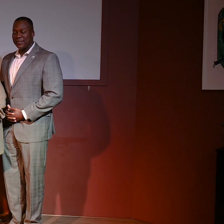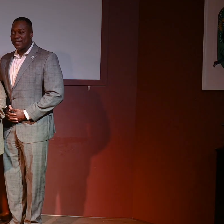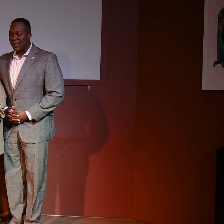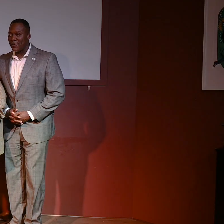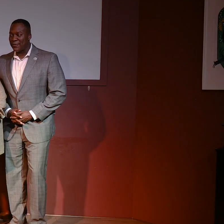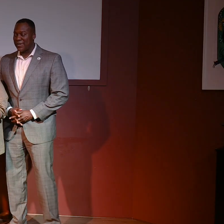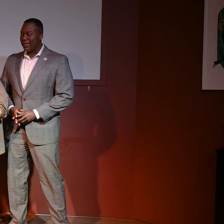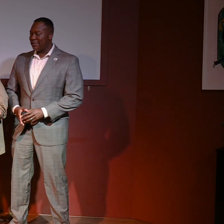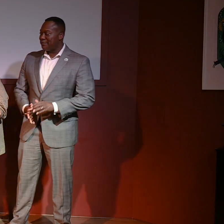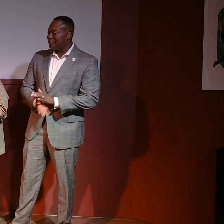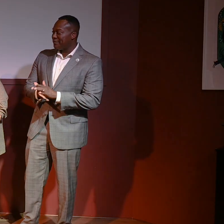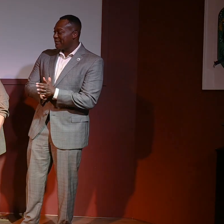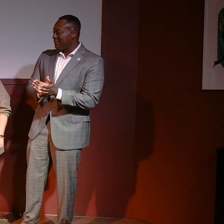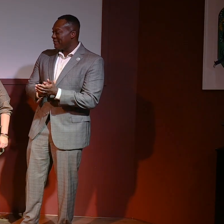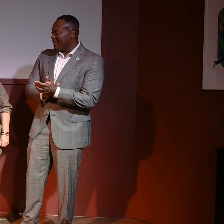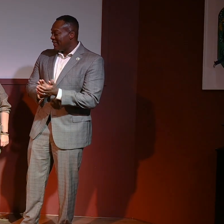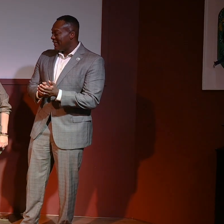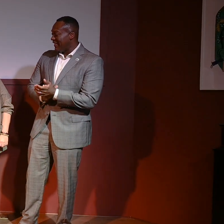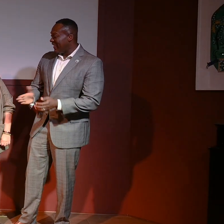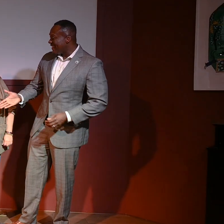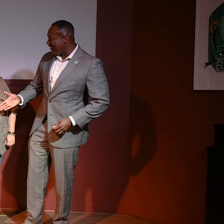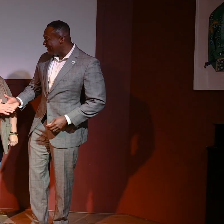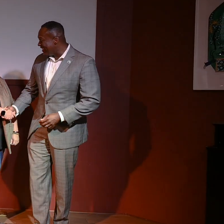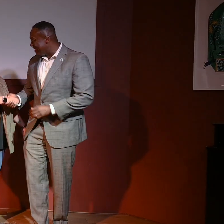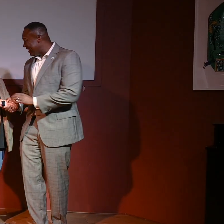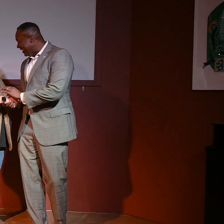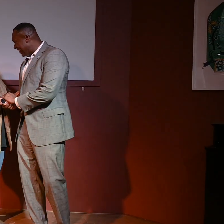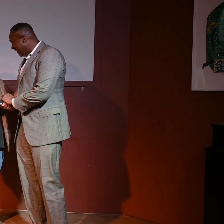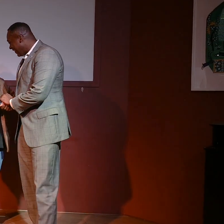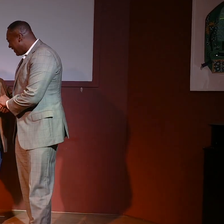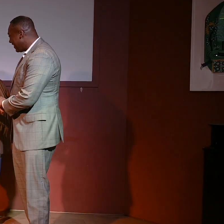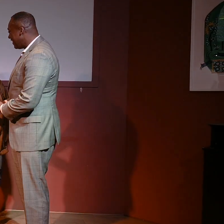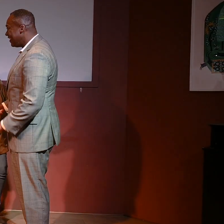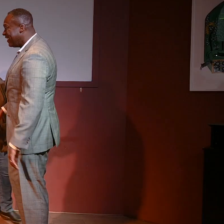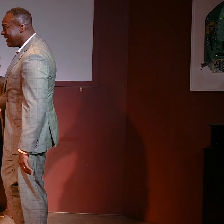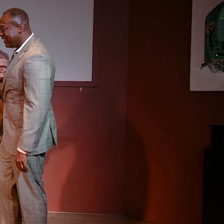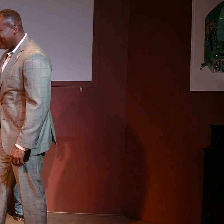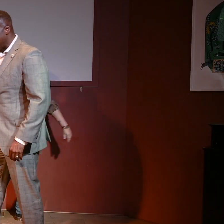be right with you.